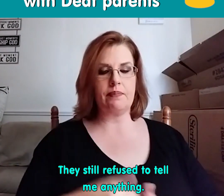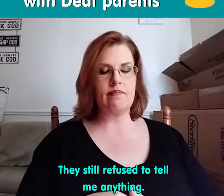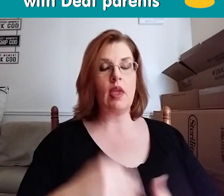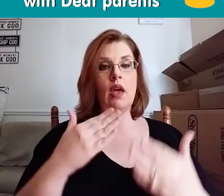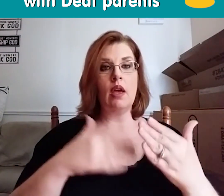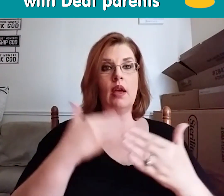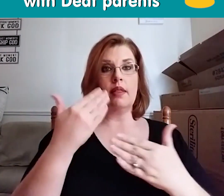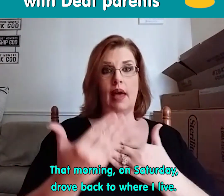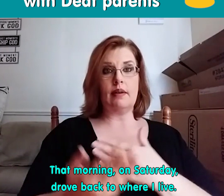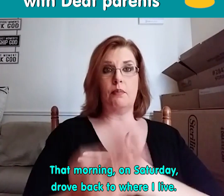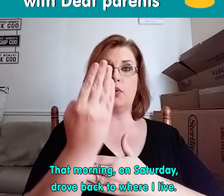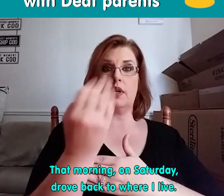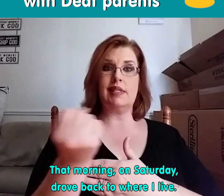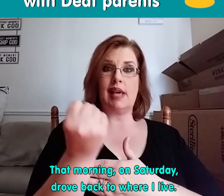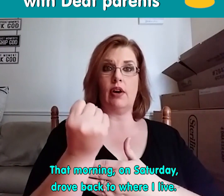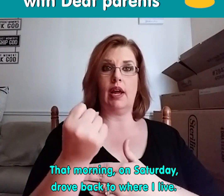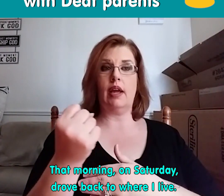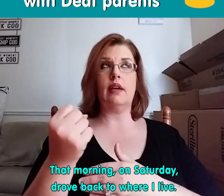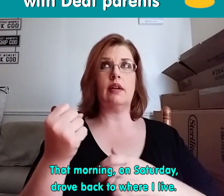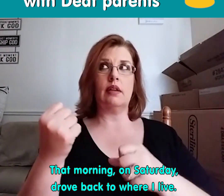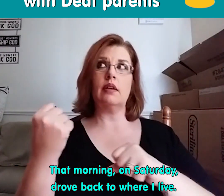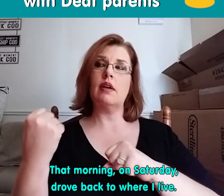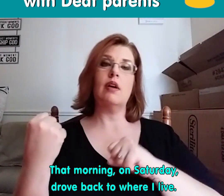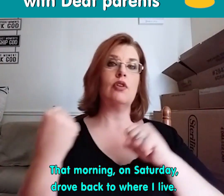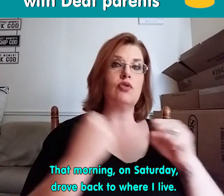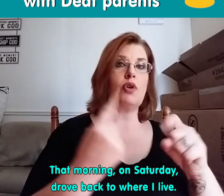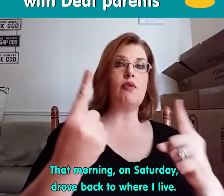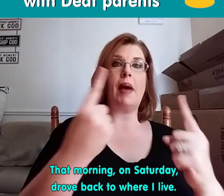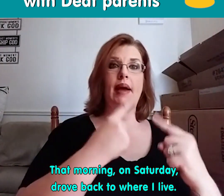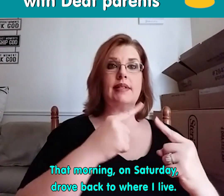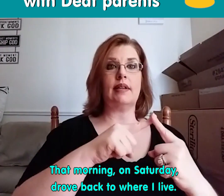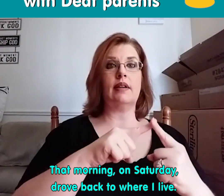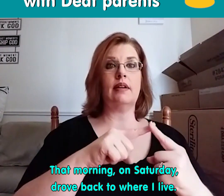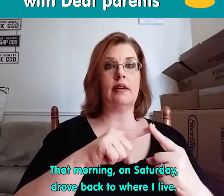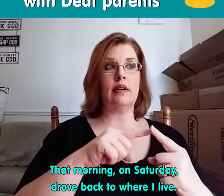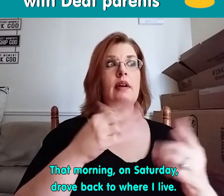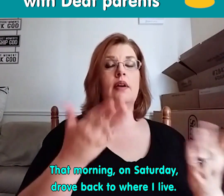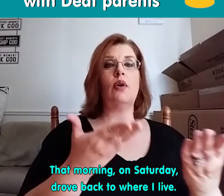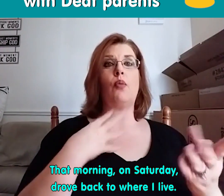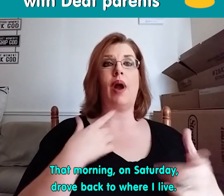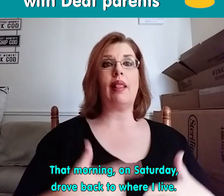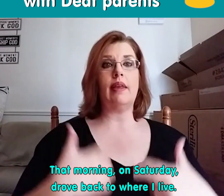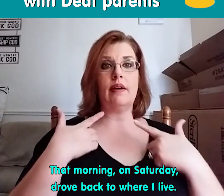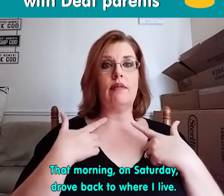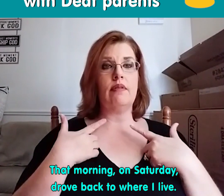his stomach hurting really bad. We told the doctor. The doctor wanted to fight it